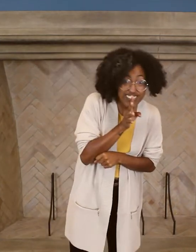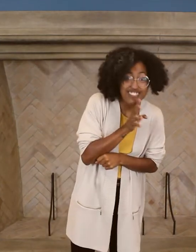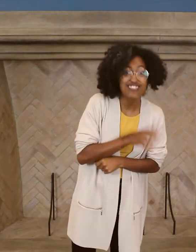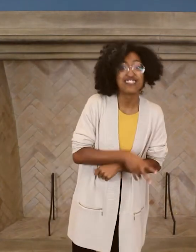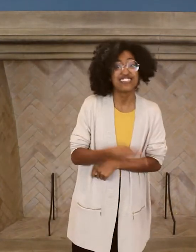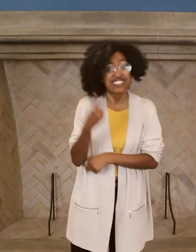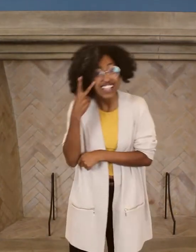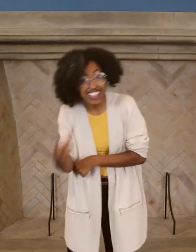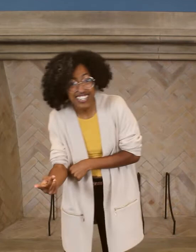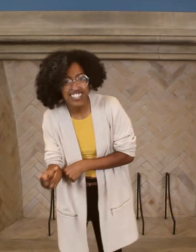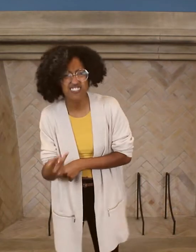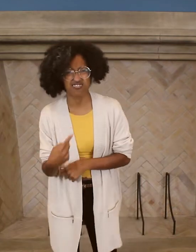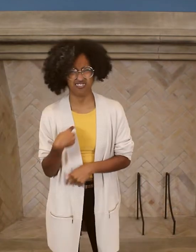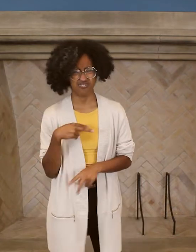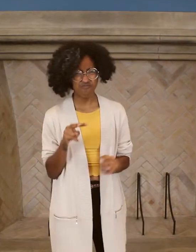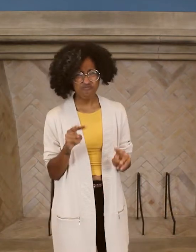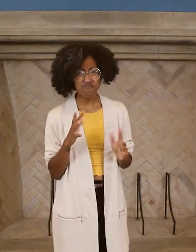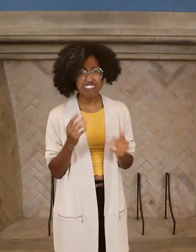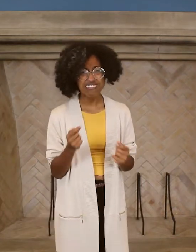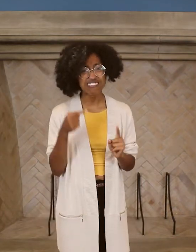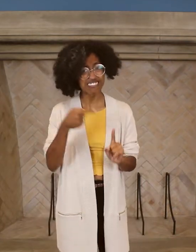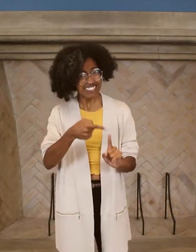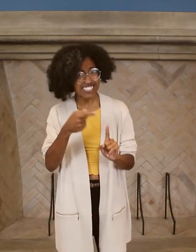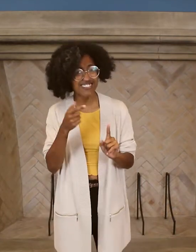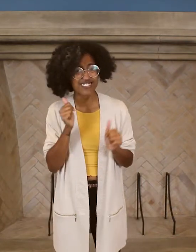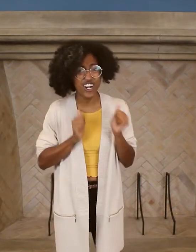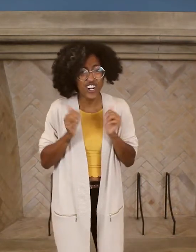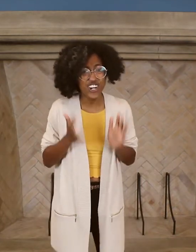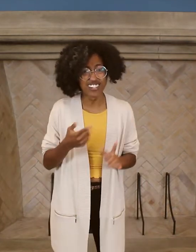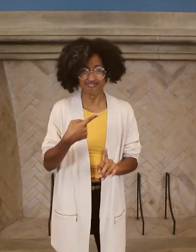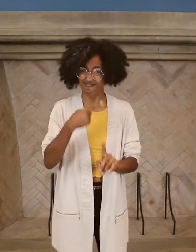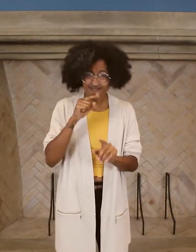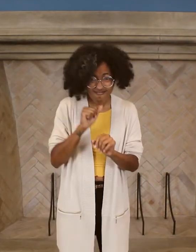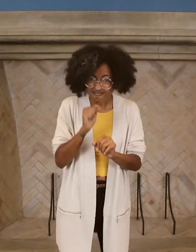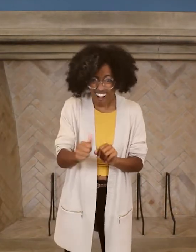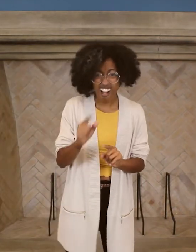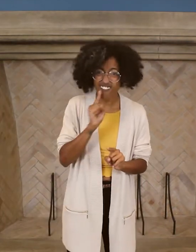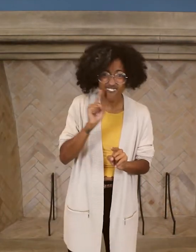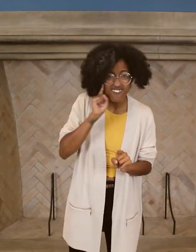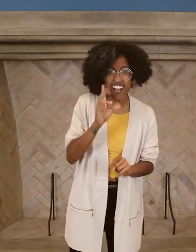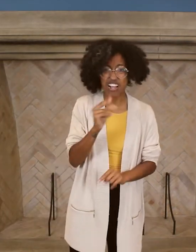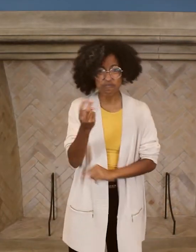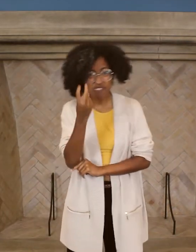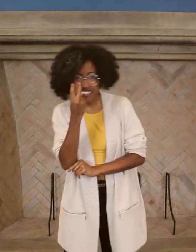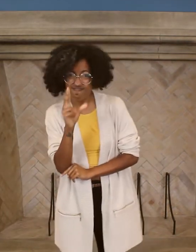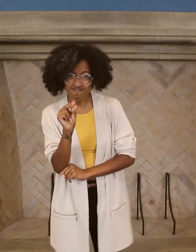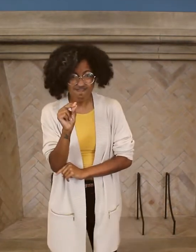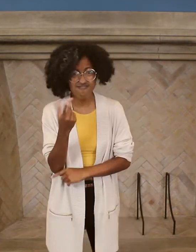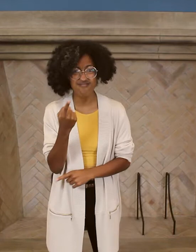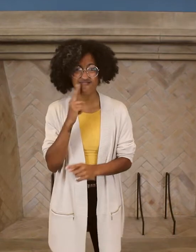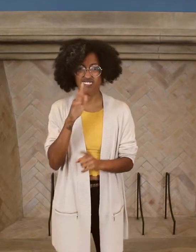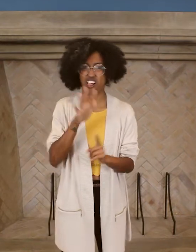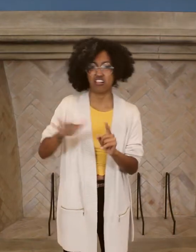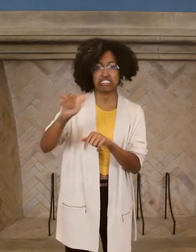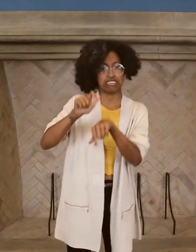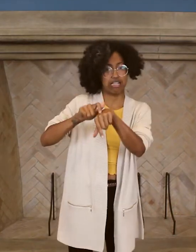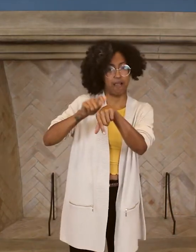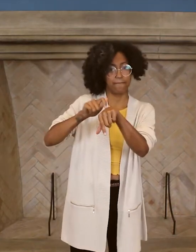she could hear and speak and see. I was like, what? She's not deaf